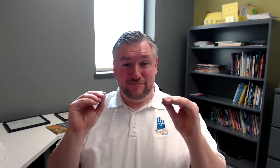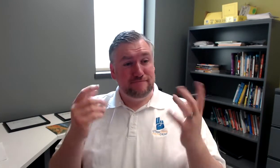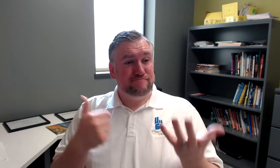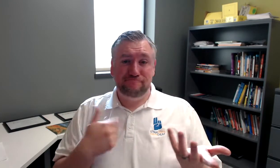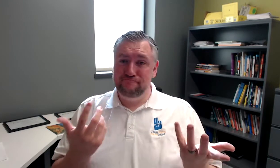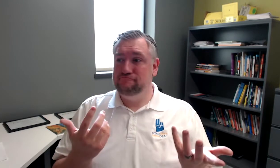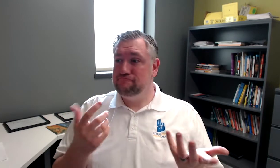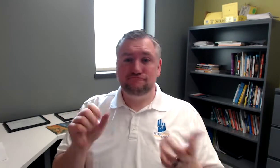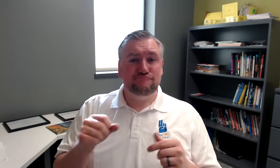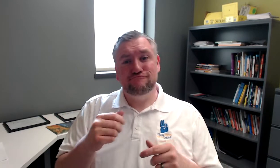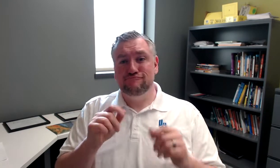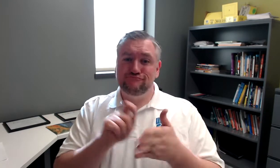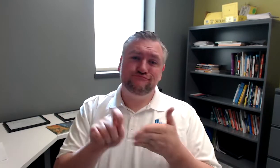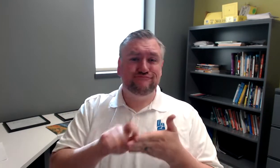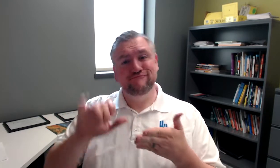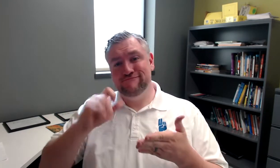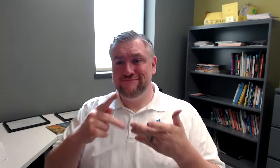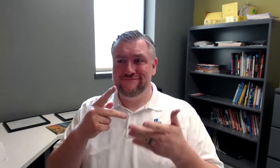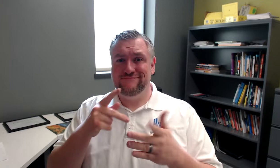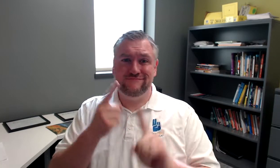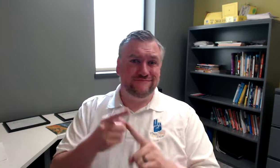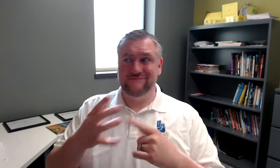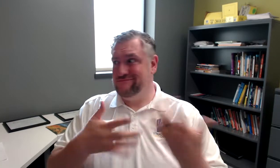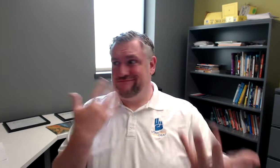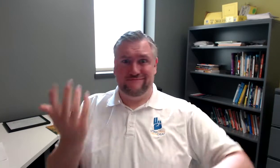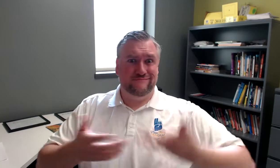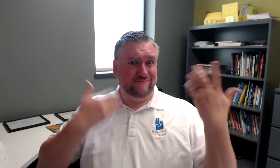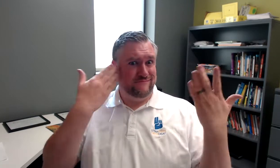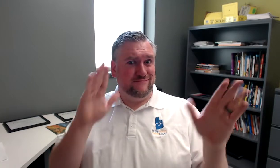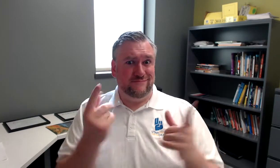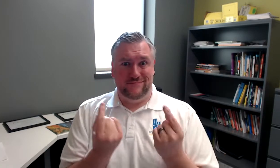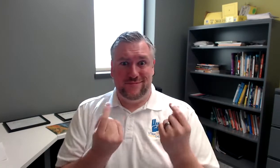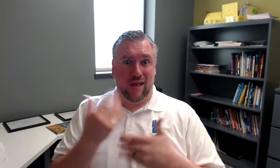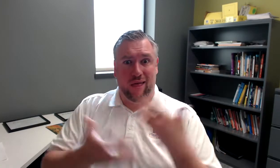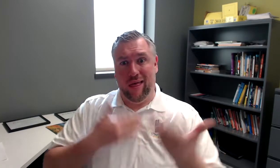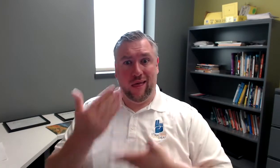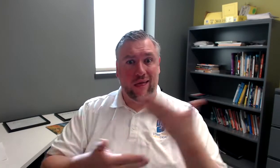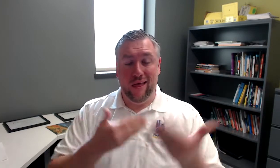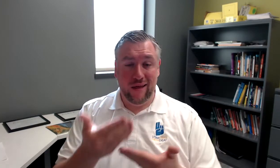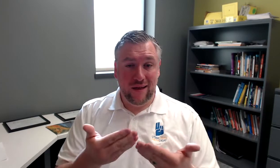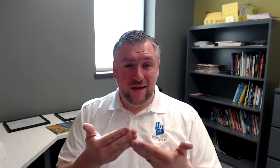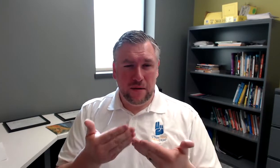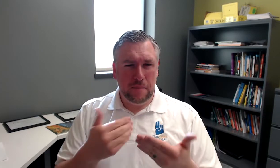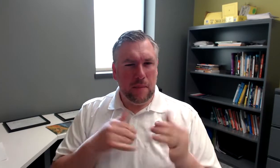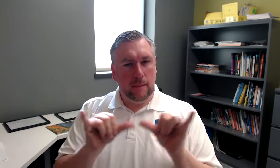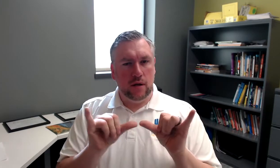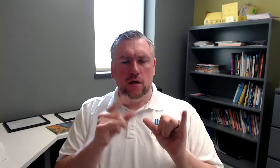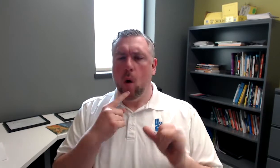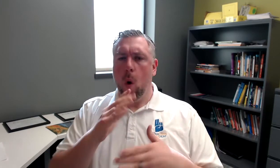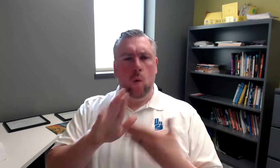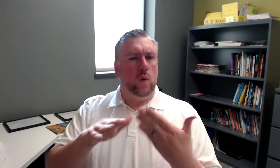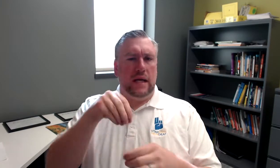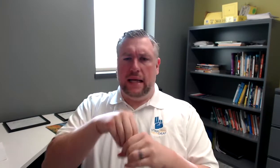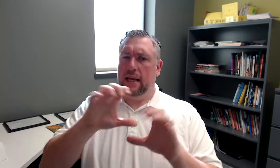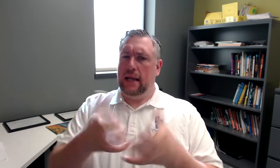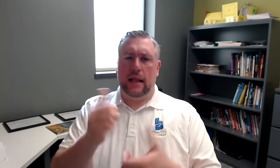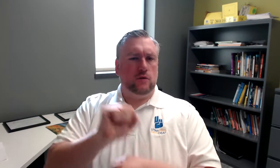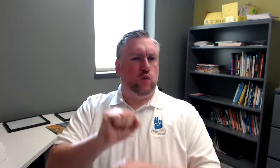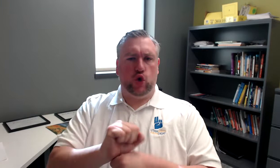I remember my first year teaching, I wrote IEP goals and I didn't really know what I was doing. And my measurement was